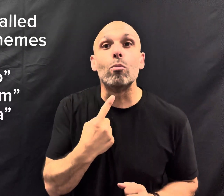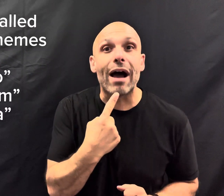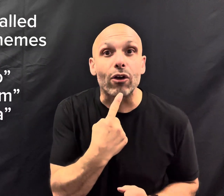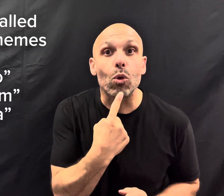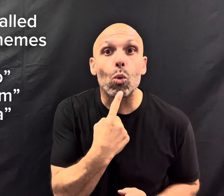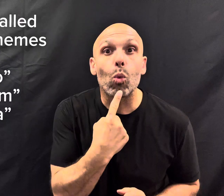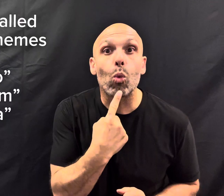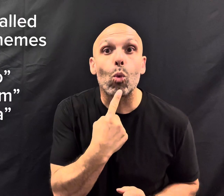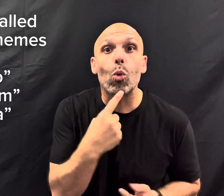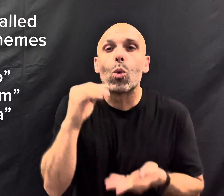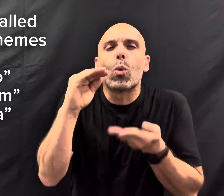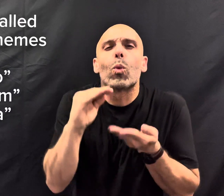mouth.